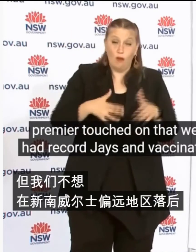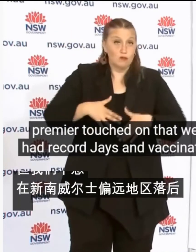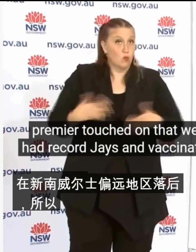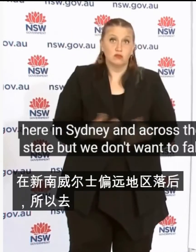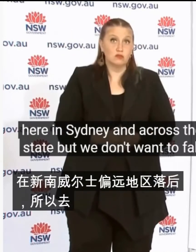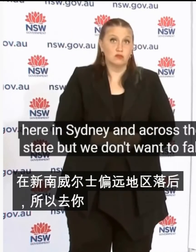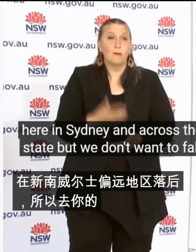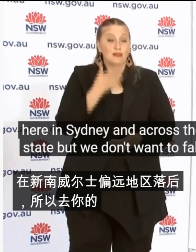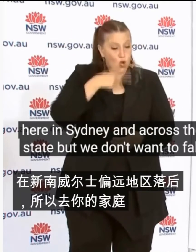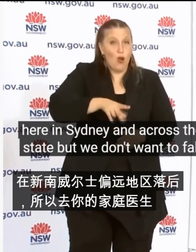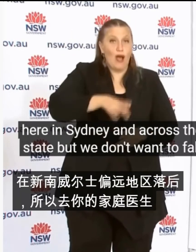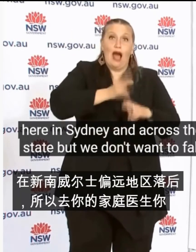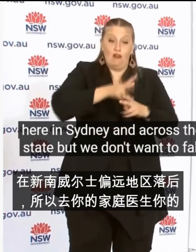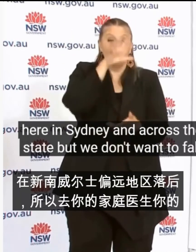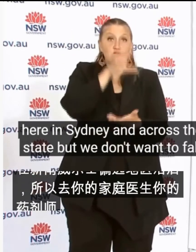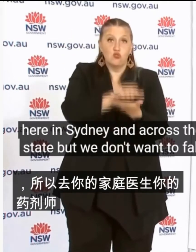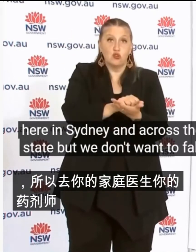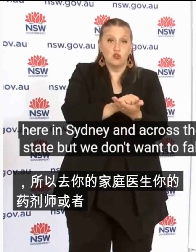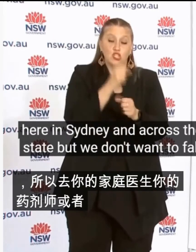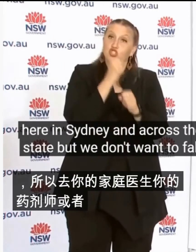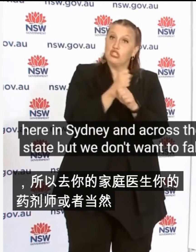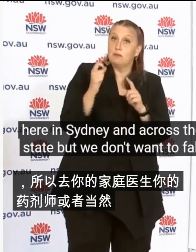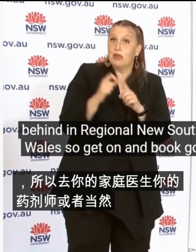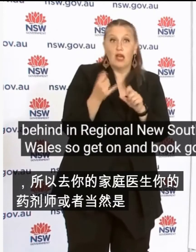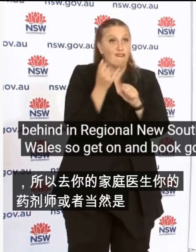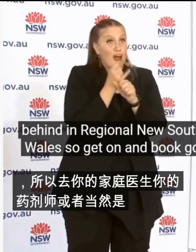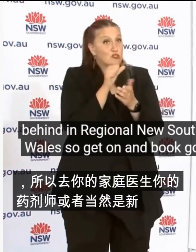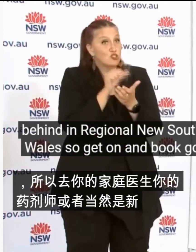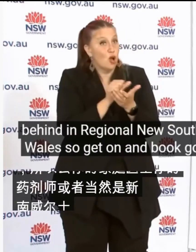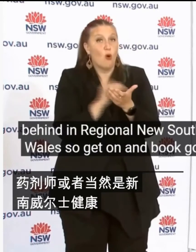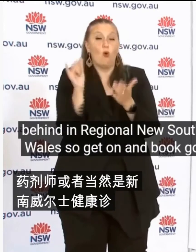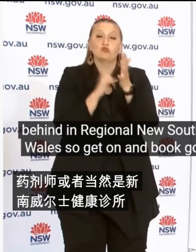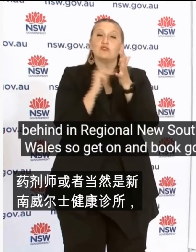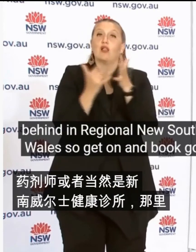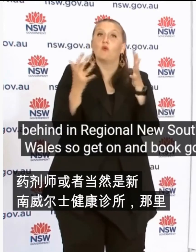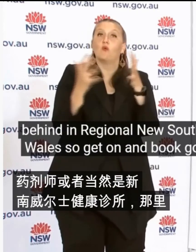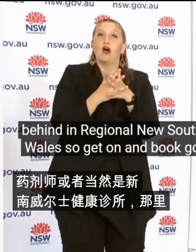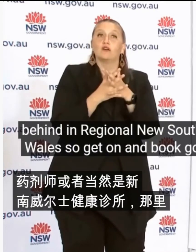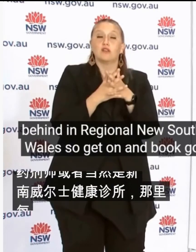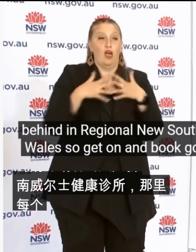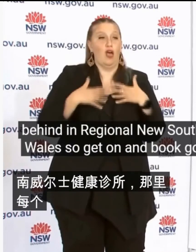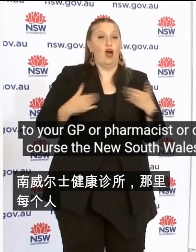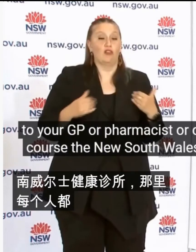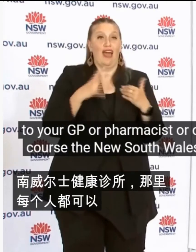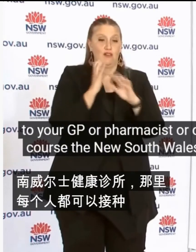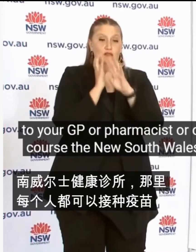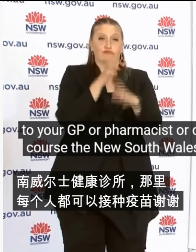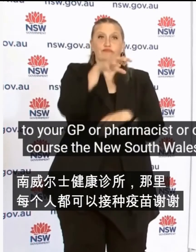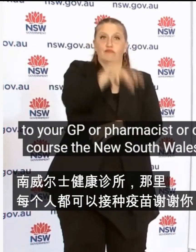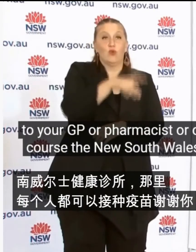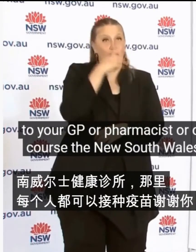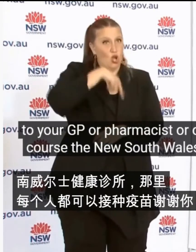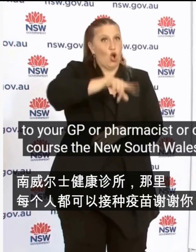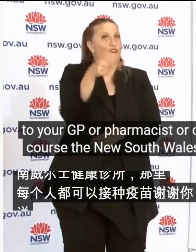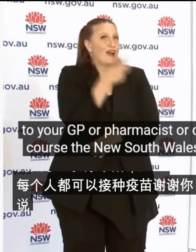Wales. So get on and book, go to your GP, your pharmacist, or of course the New South Wales health clinics where vaccination is available for everyone.